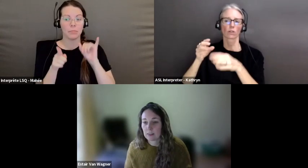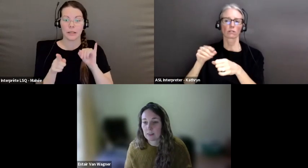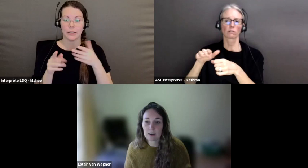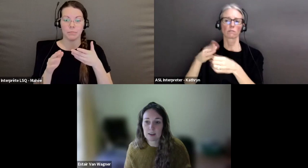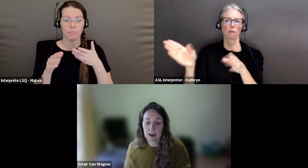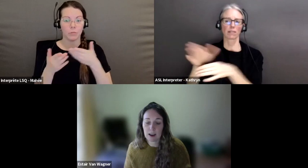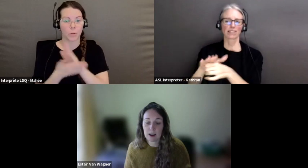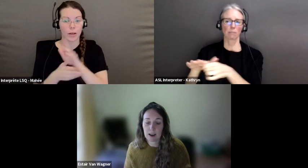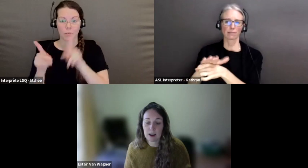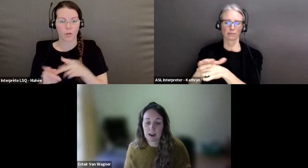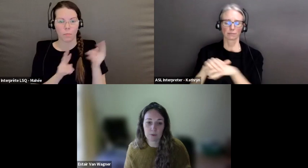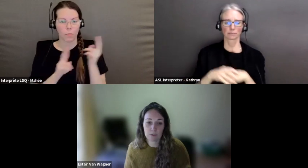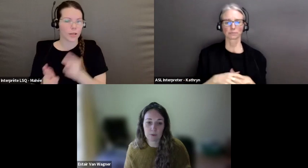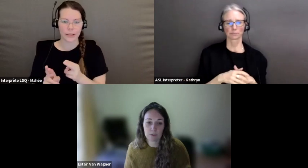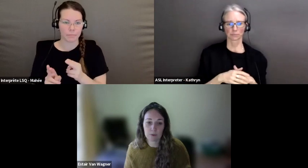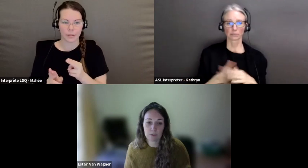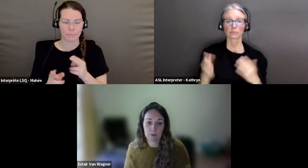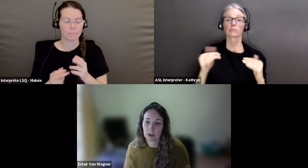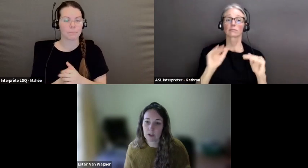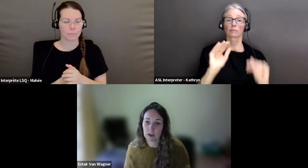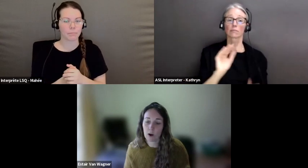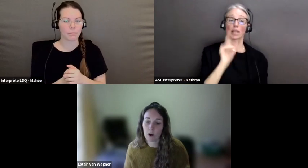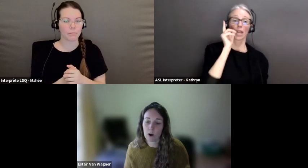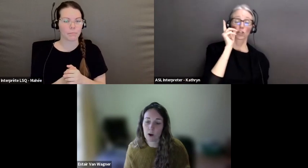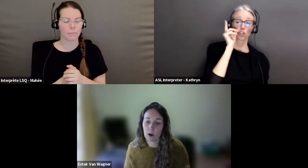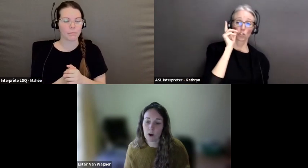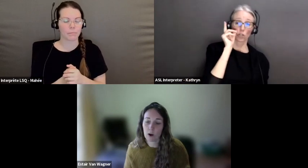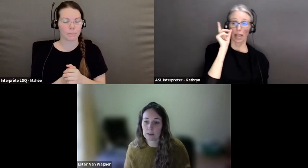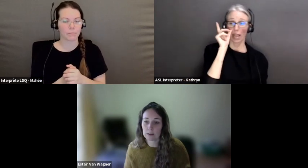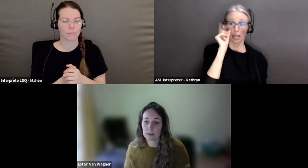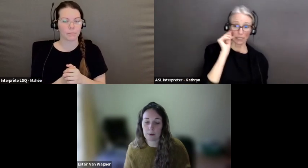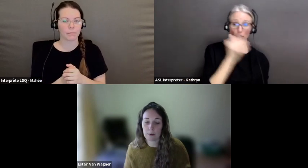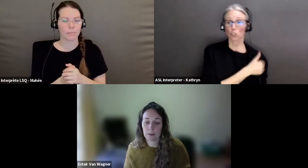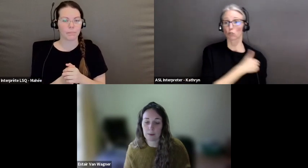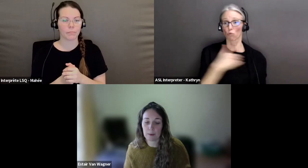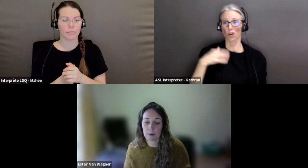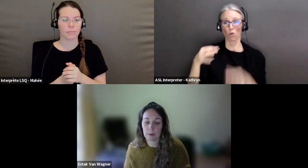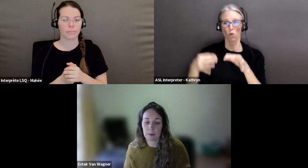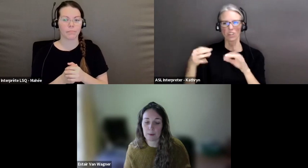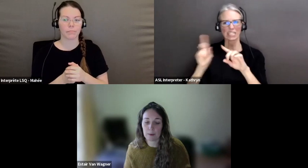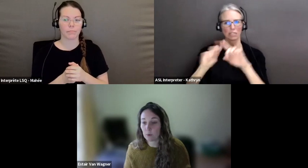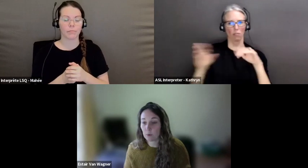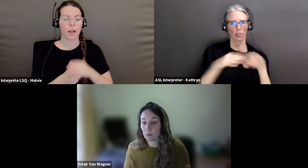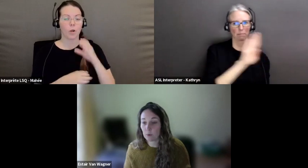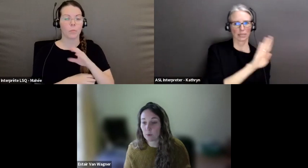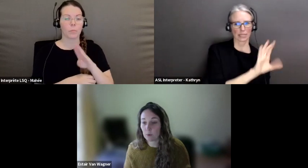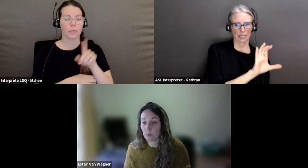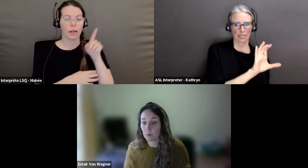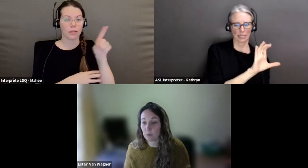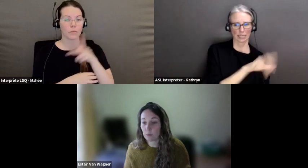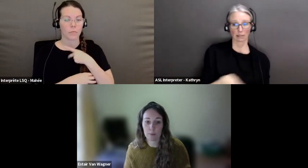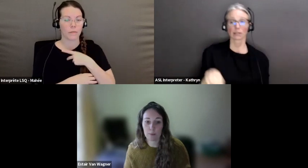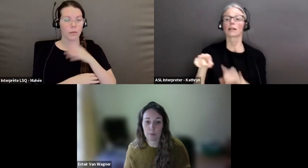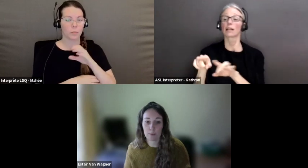in BC, and we have really seen an emphasis in Ontario on cities' property rights